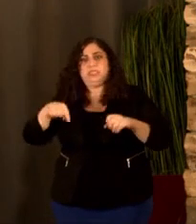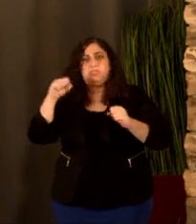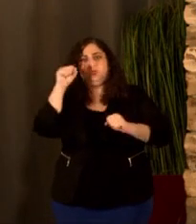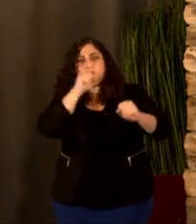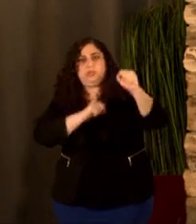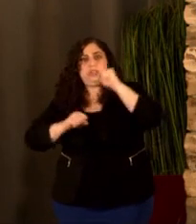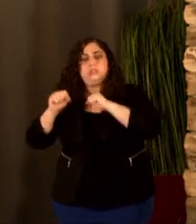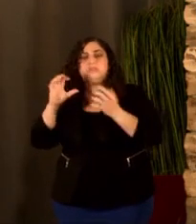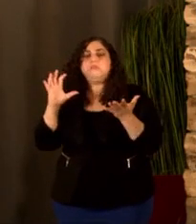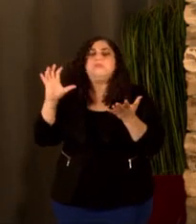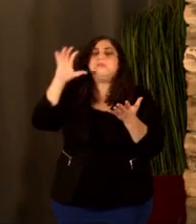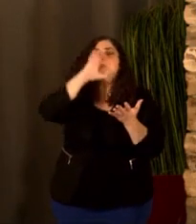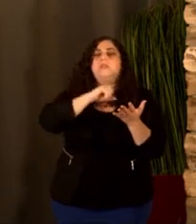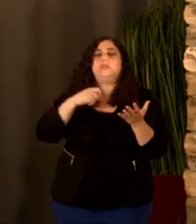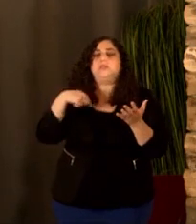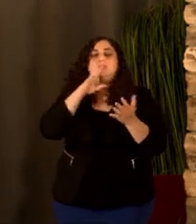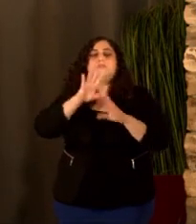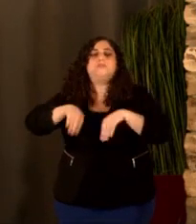will provide